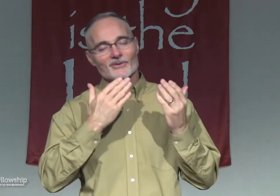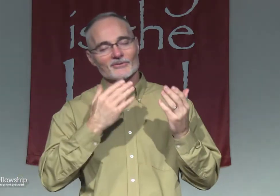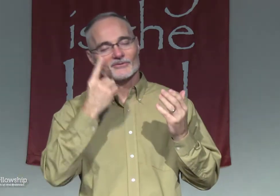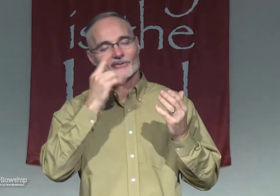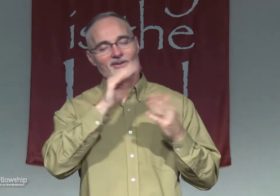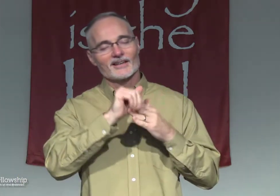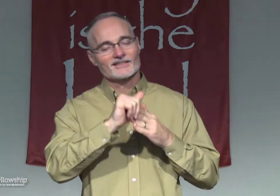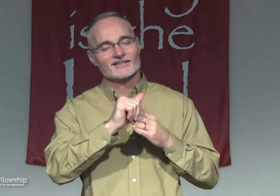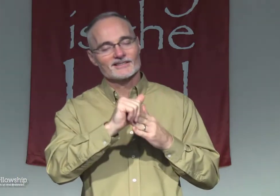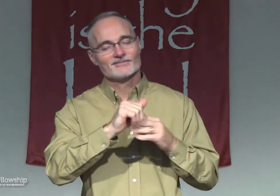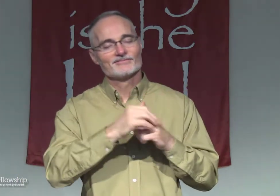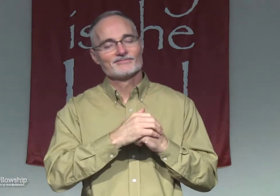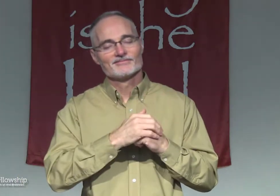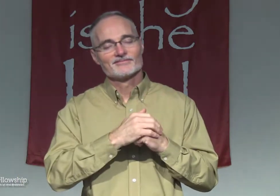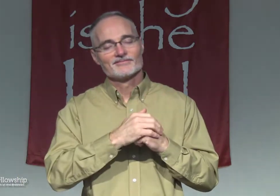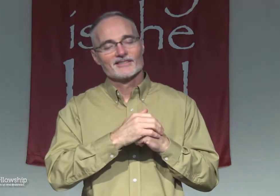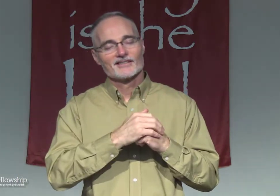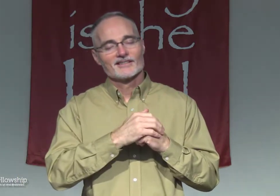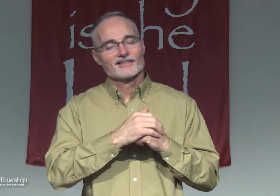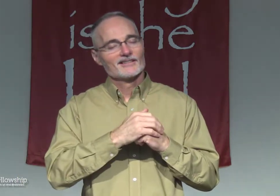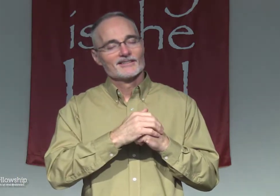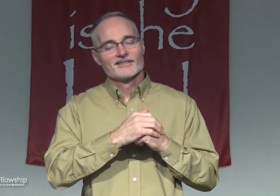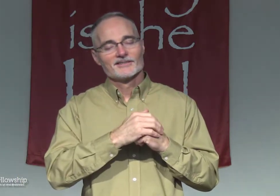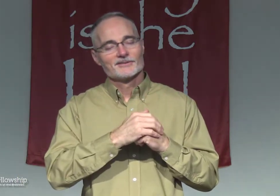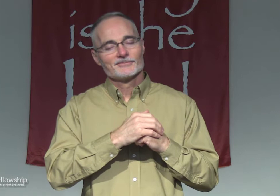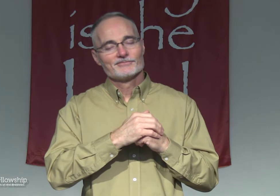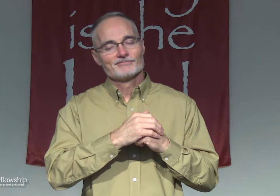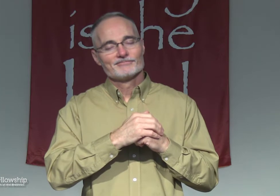Precious Lord, thank you for your guidance.